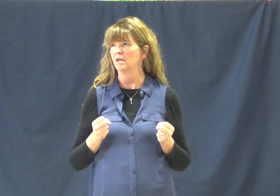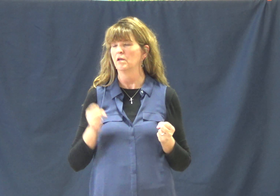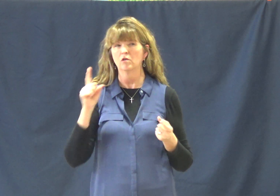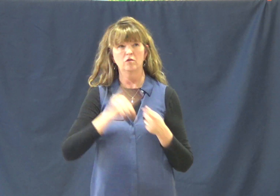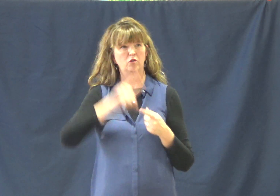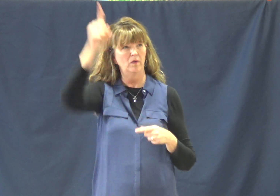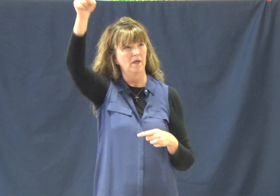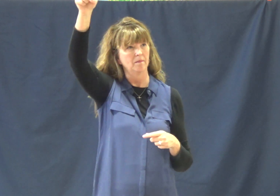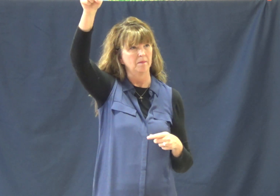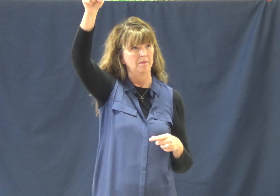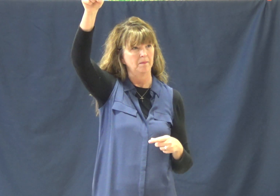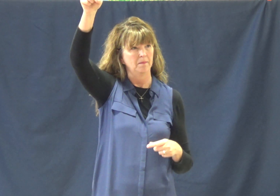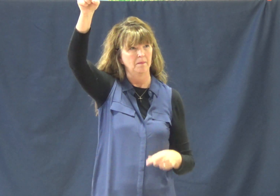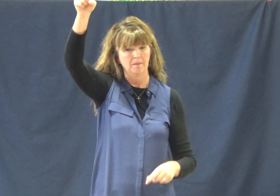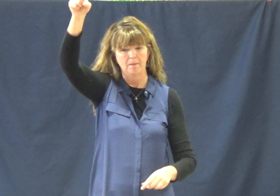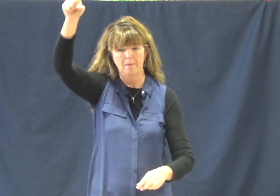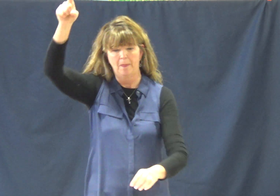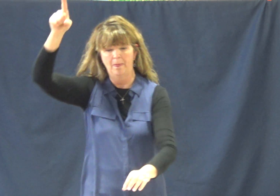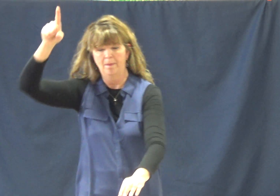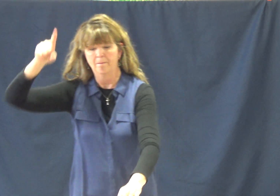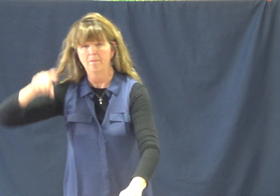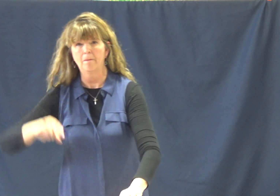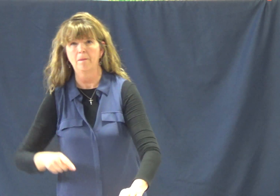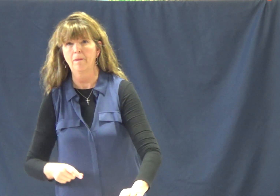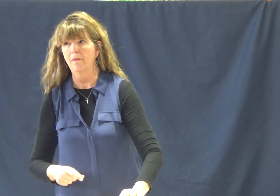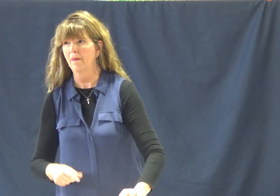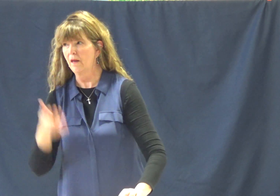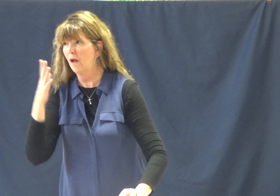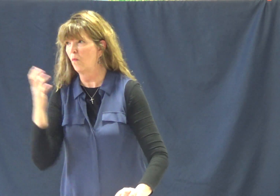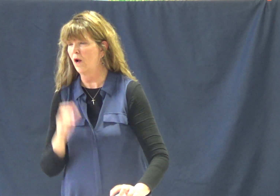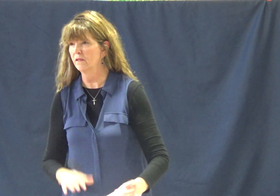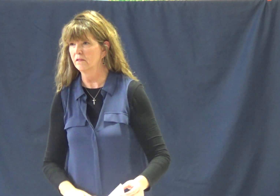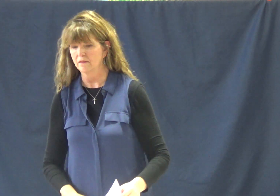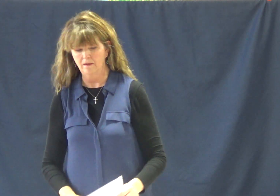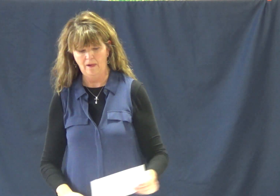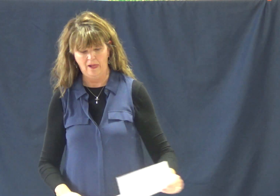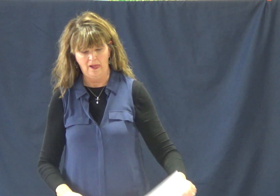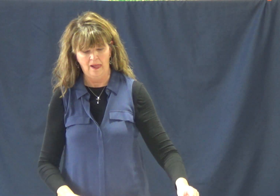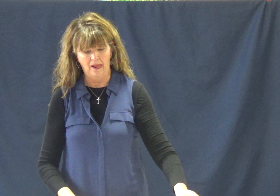to speak, sign to him, communicate with him. That's what he wants.